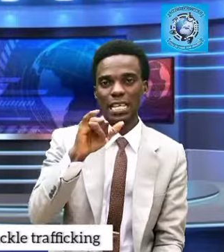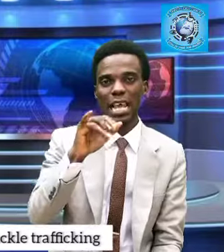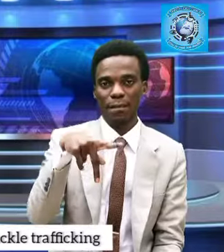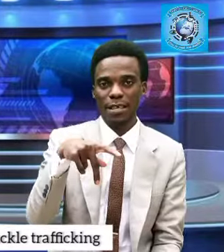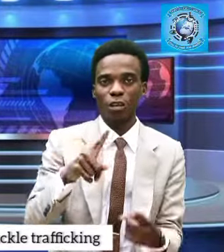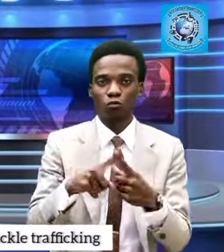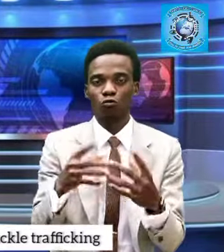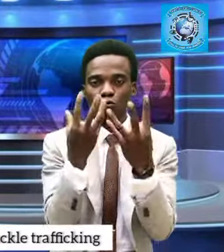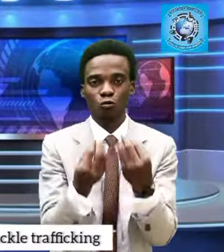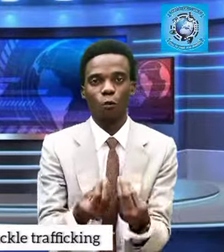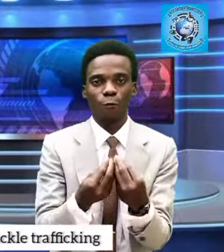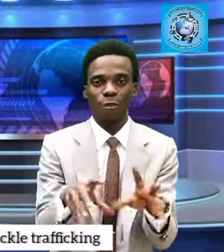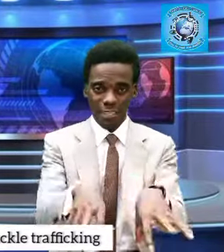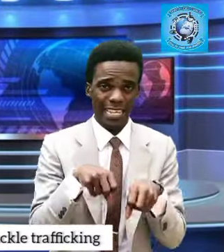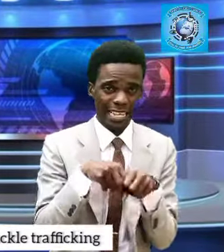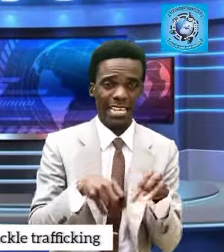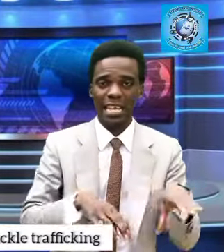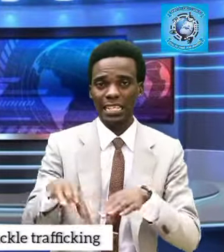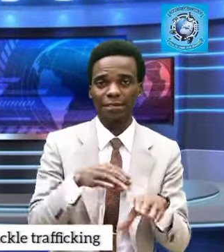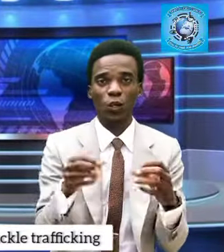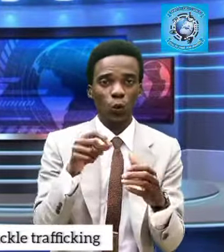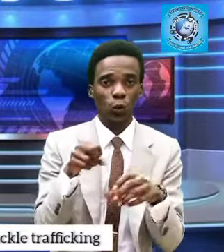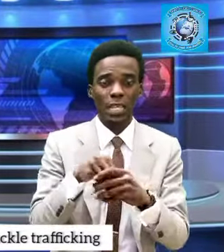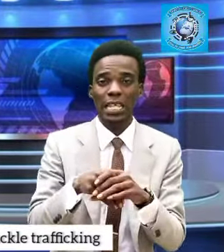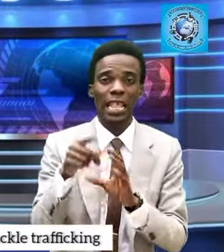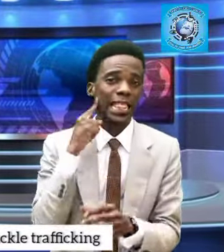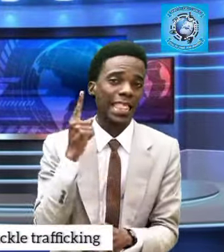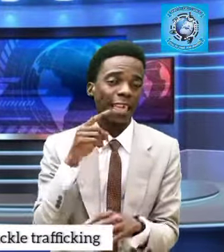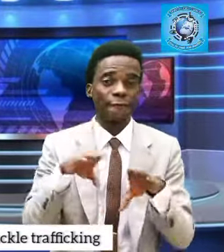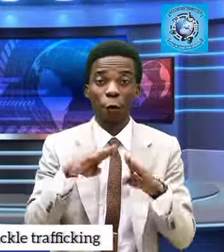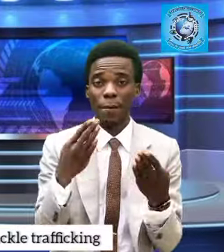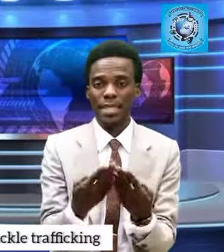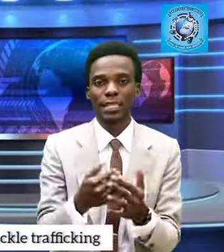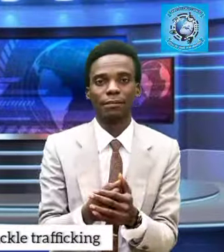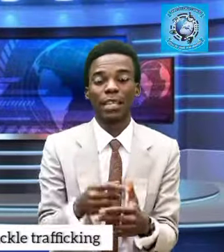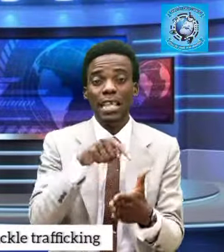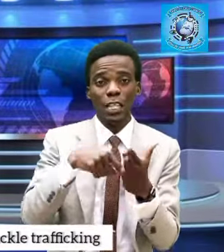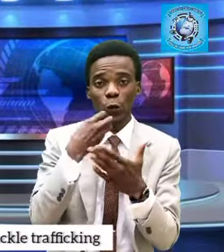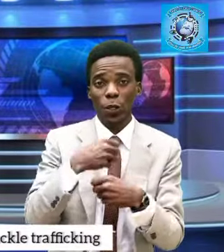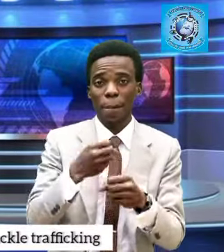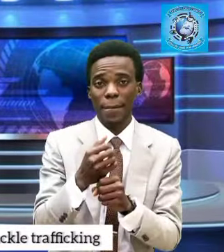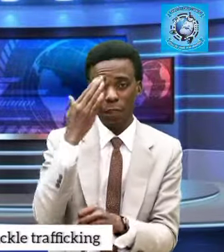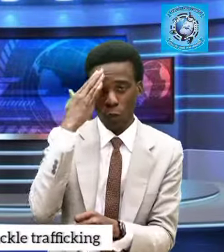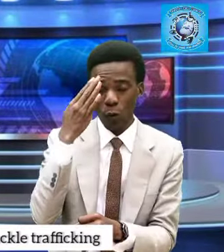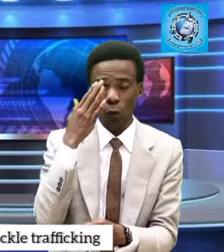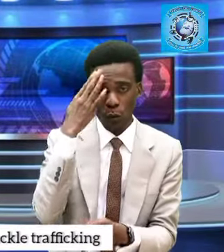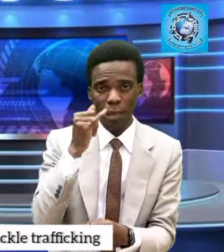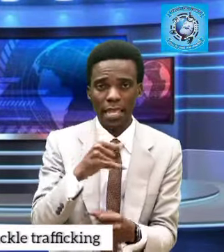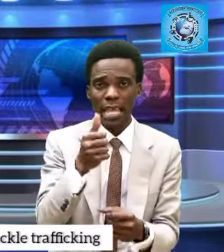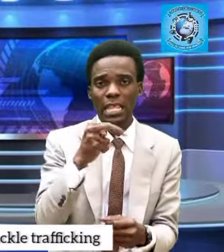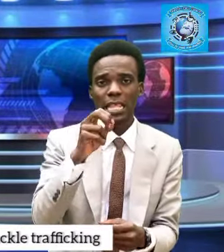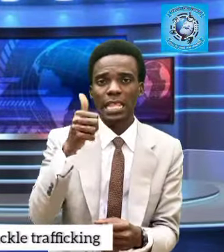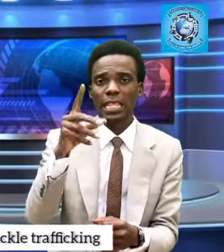NAPTIP, to tackle trafficking activities within the deaf community. This was made known by the NNADT